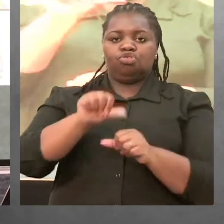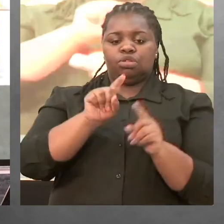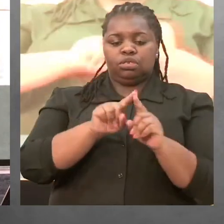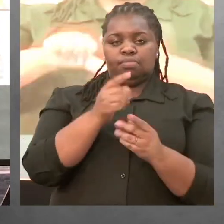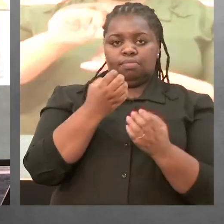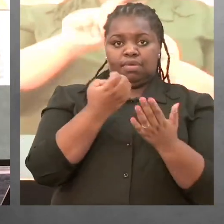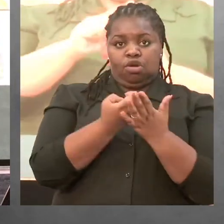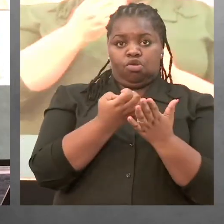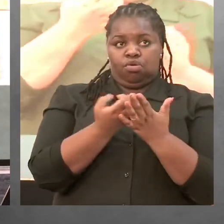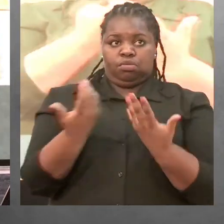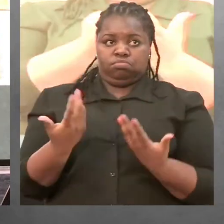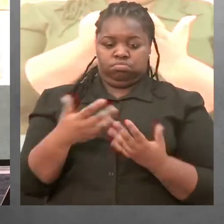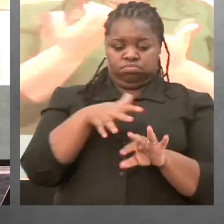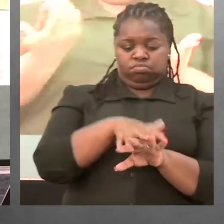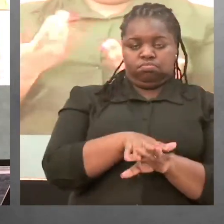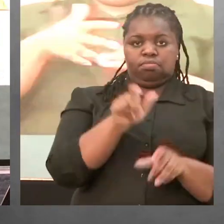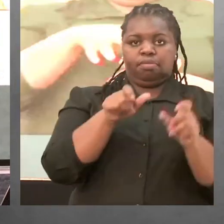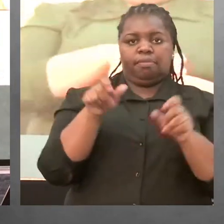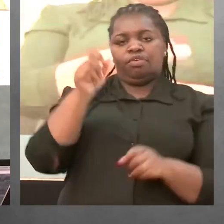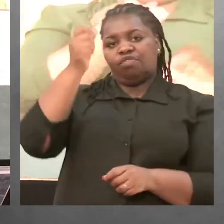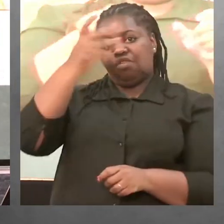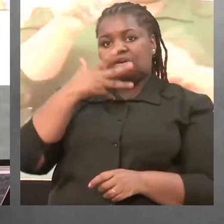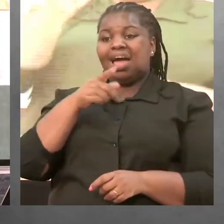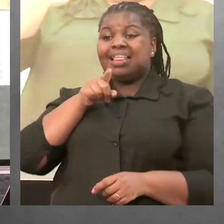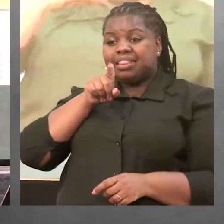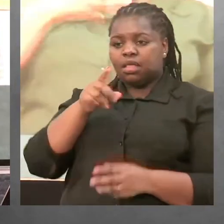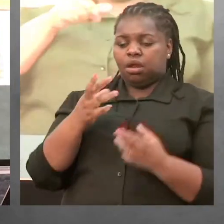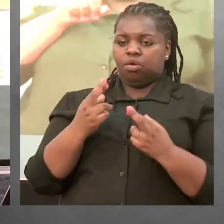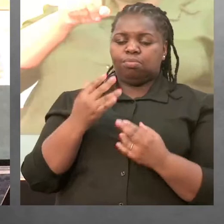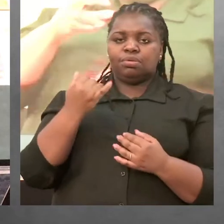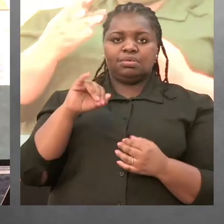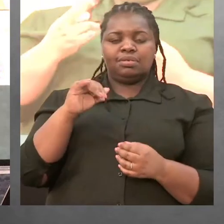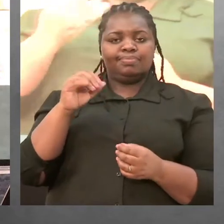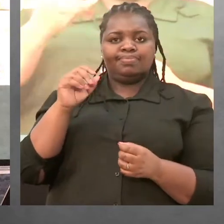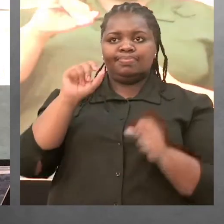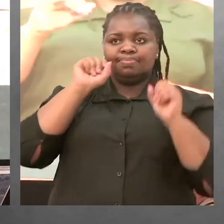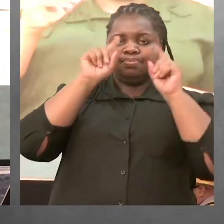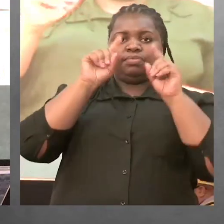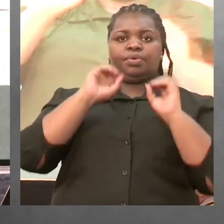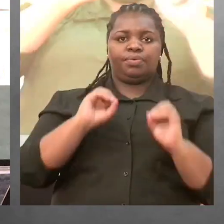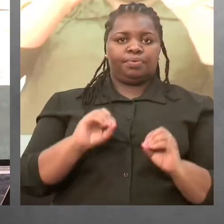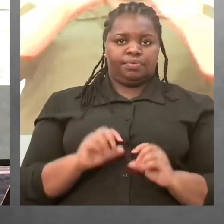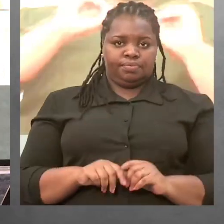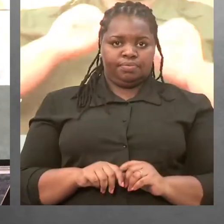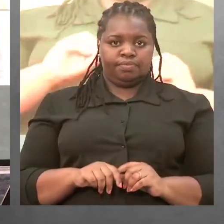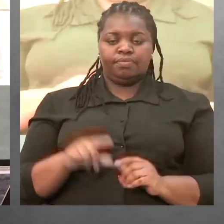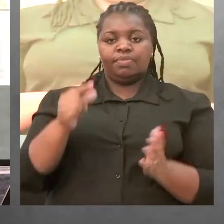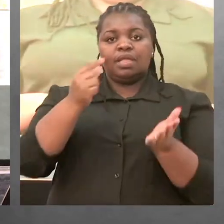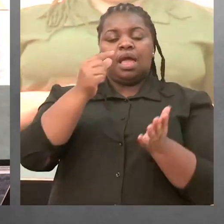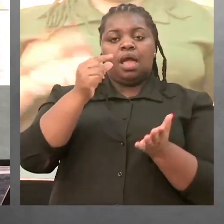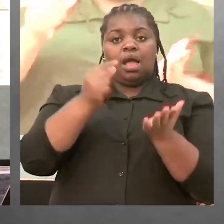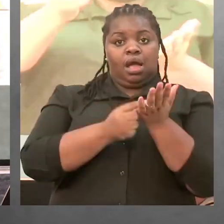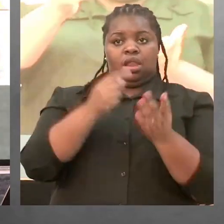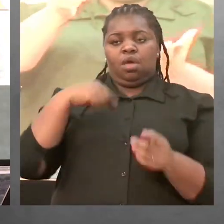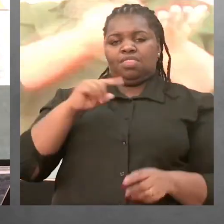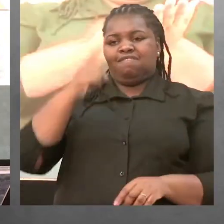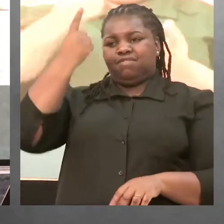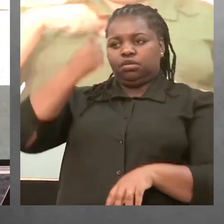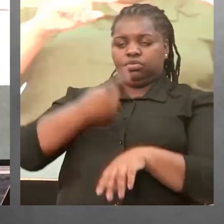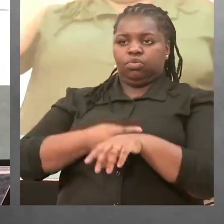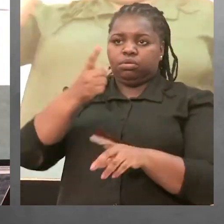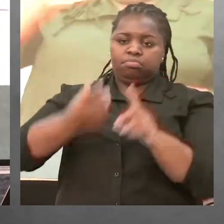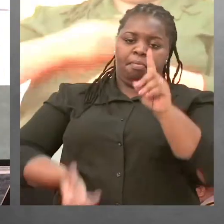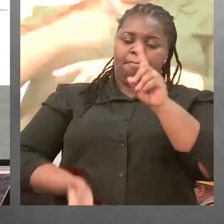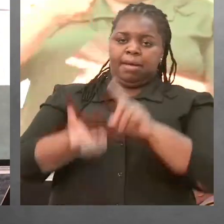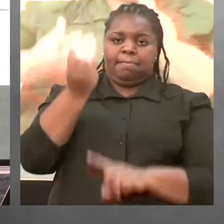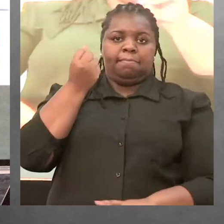economic transformation of the people of Africa. That hope has not been realized. Ghana was the first one to obtain